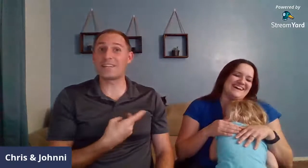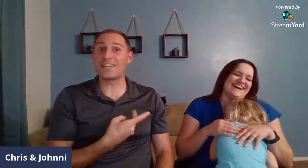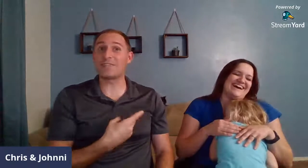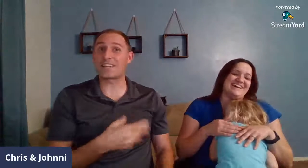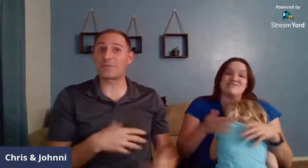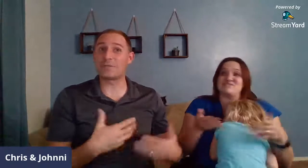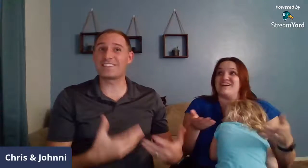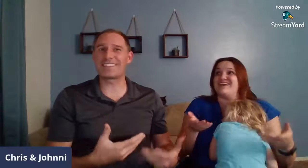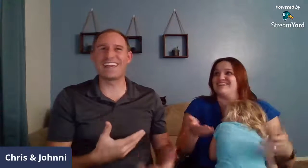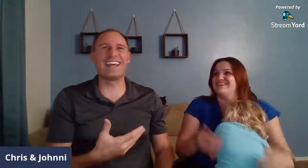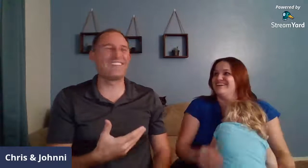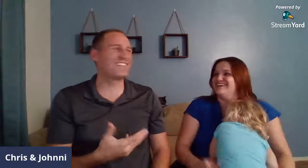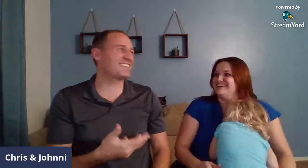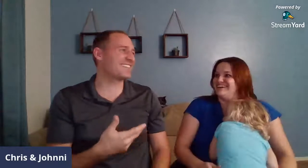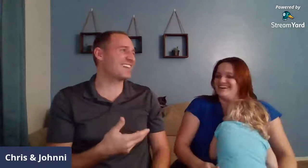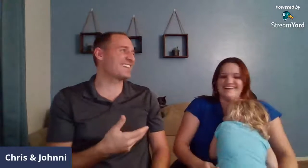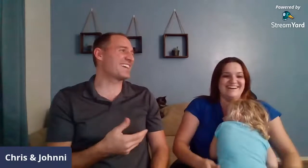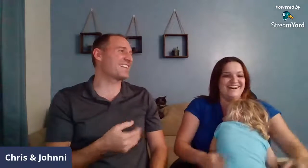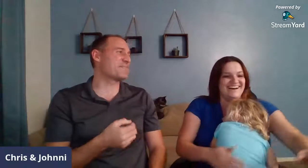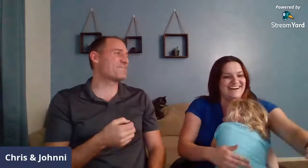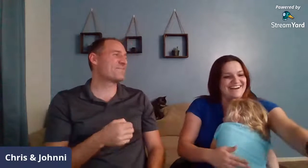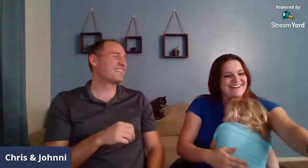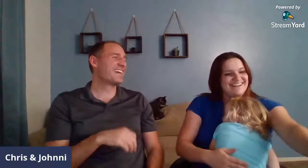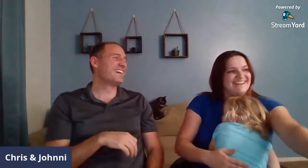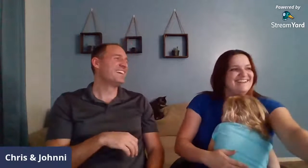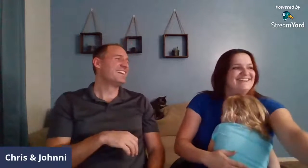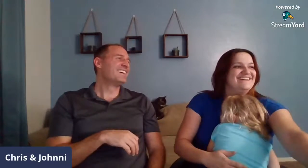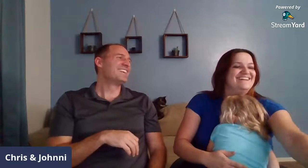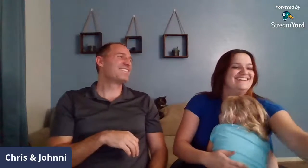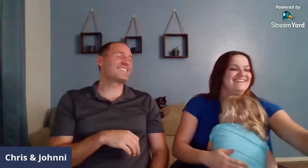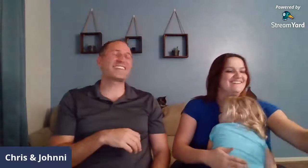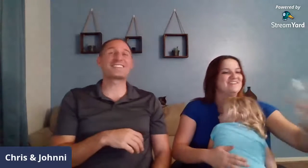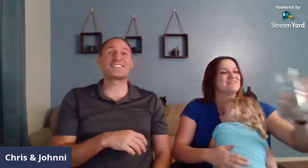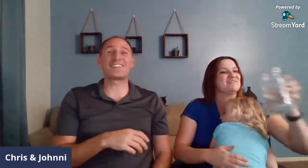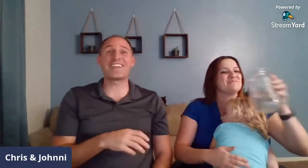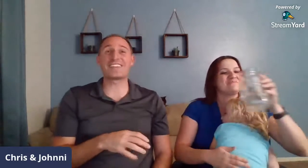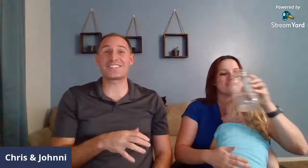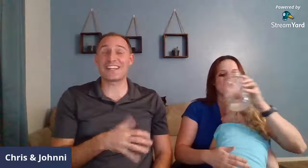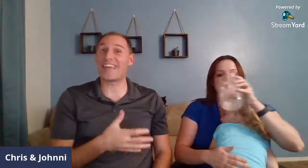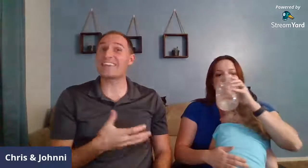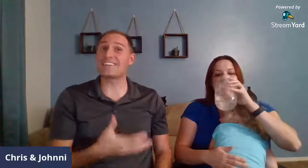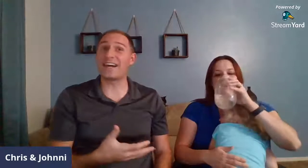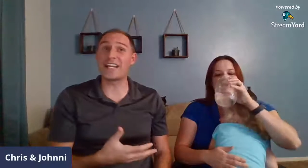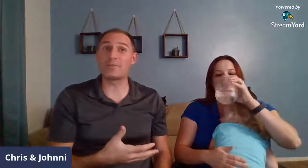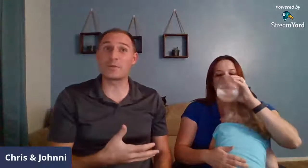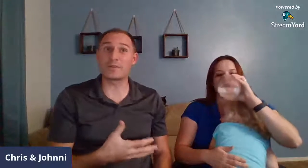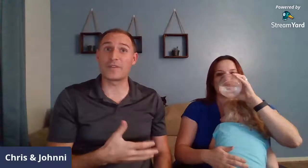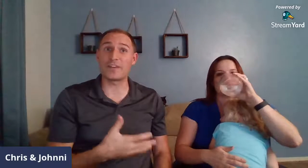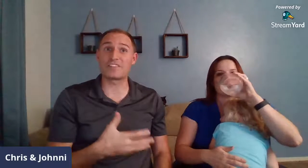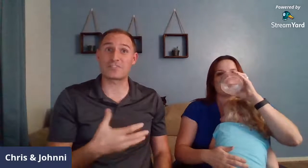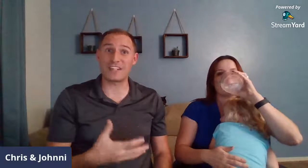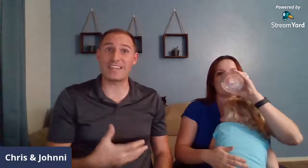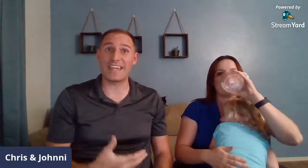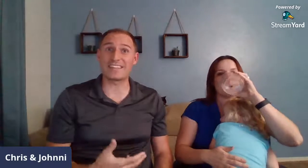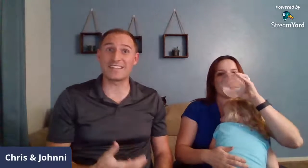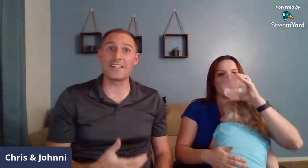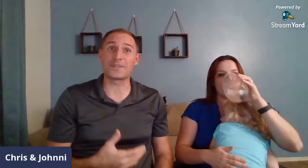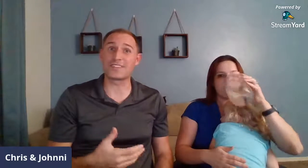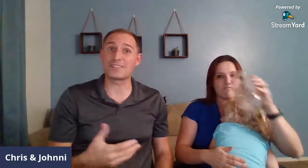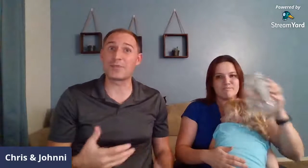anyways, when we took that... we took that certification, and at the time we were very strict ASL because that's the way we